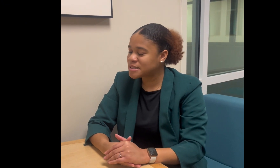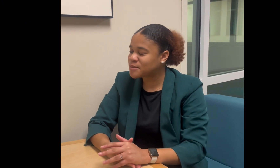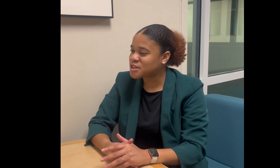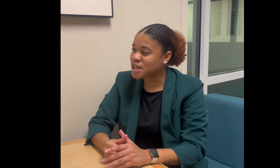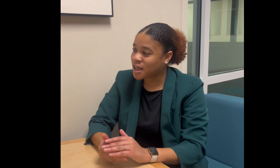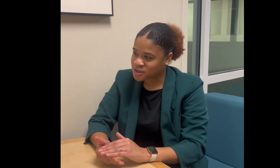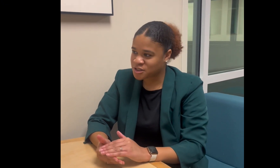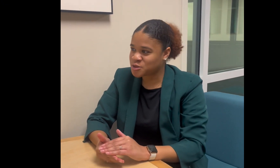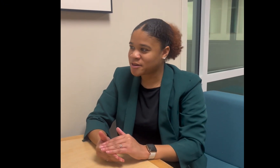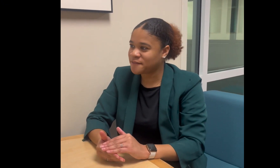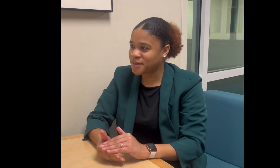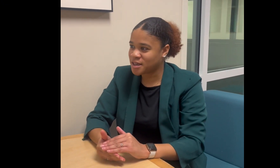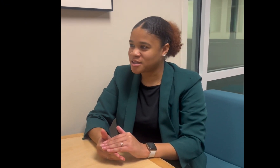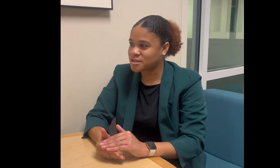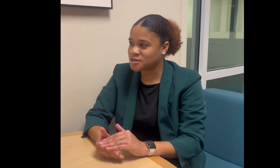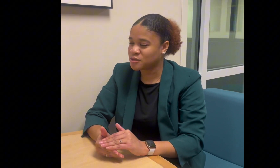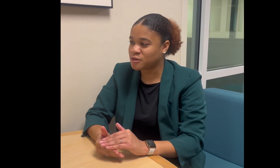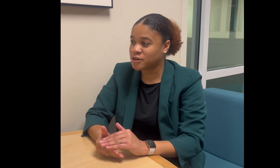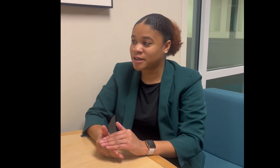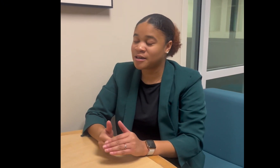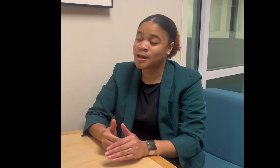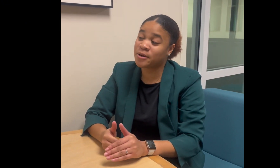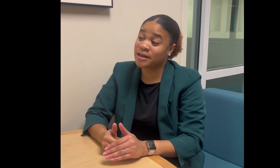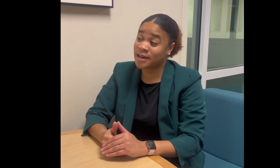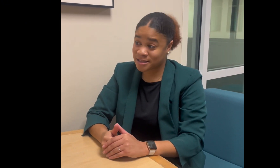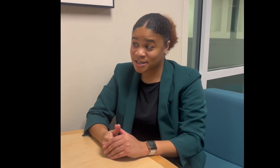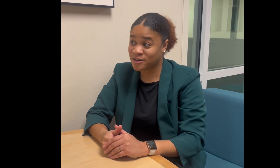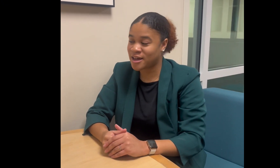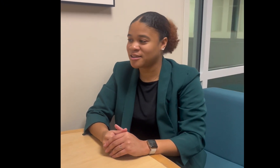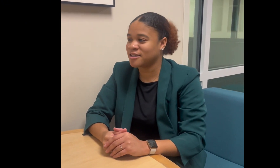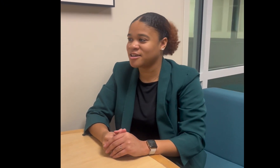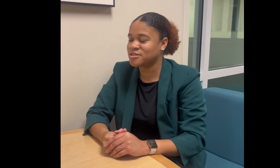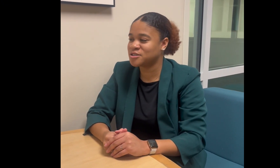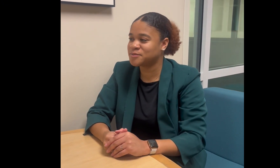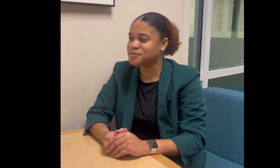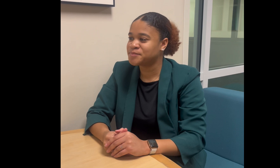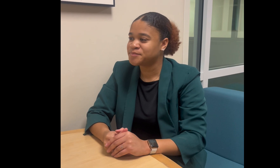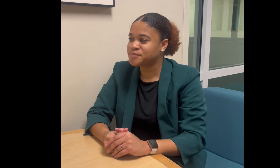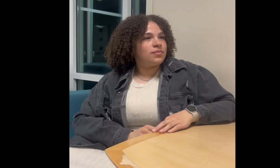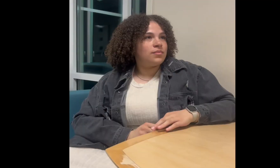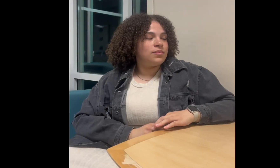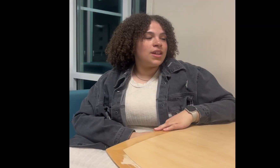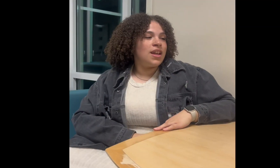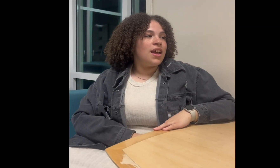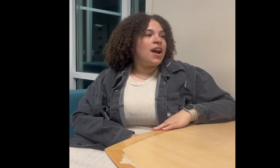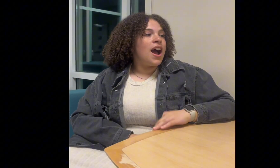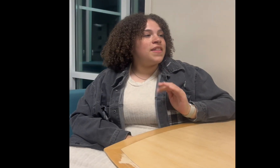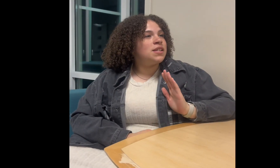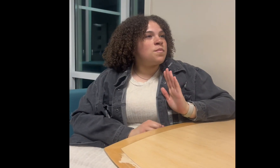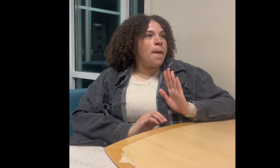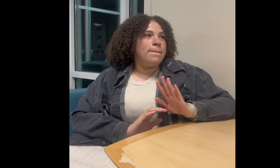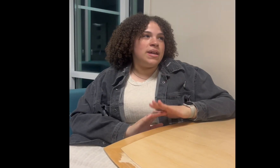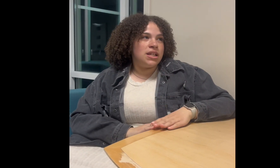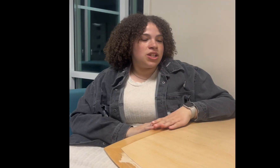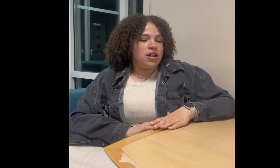the challenges you had to face, learning and comprehending ASL at a young age. I think some of my biggest